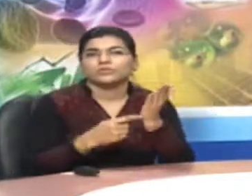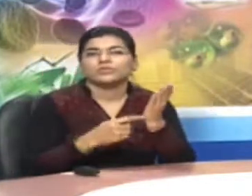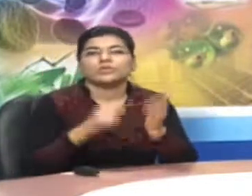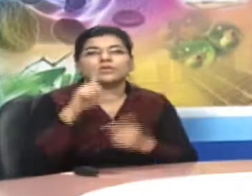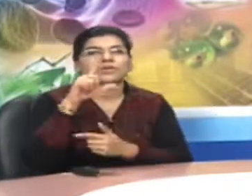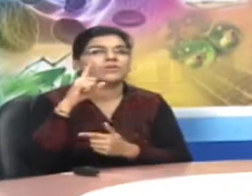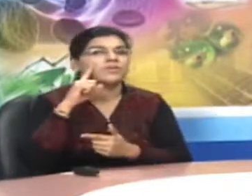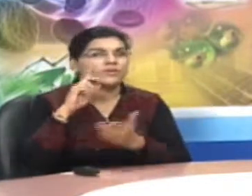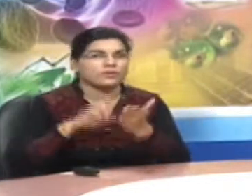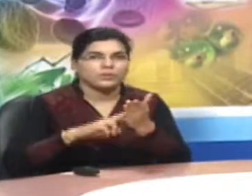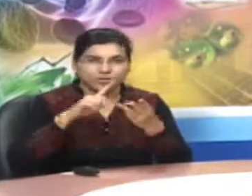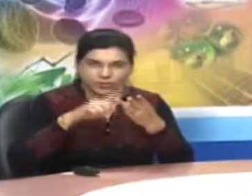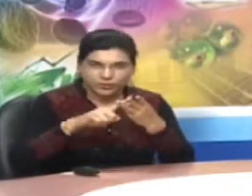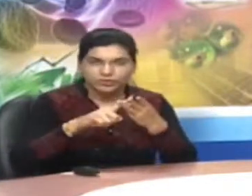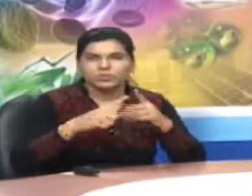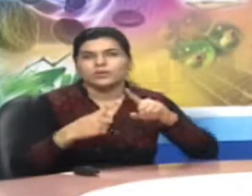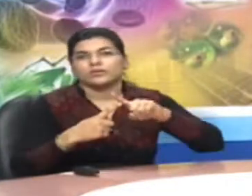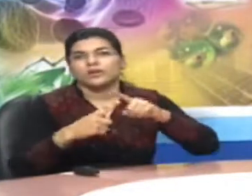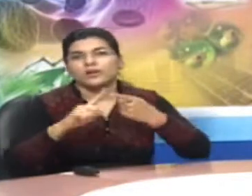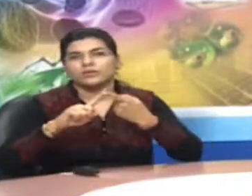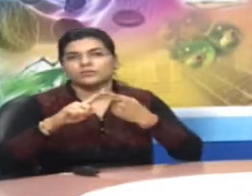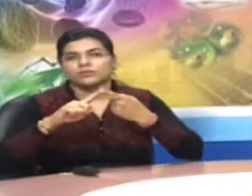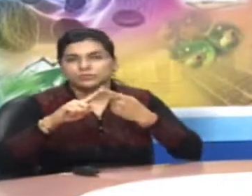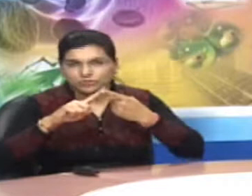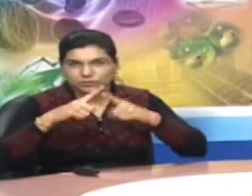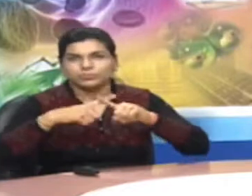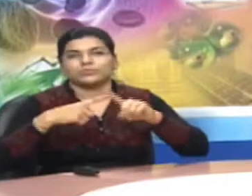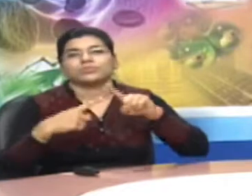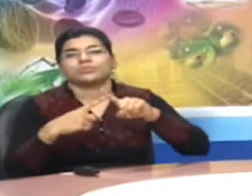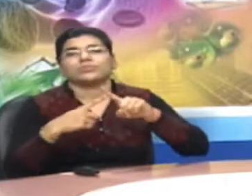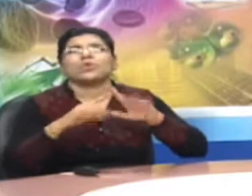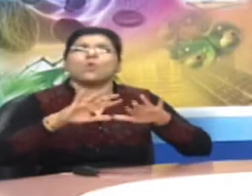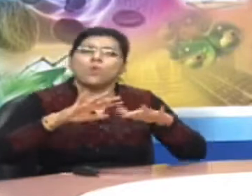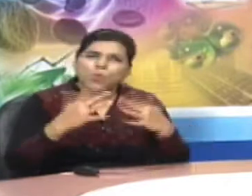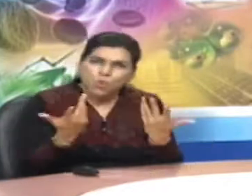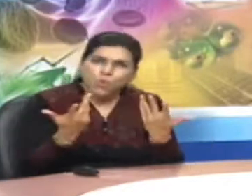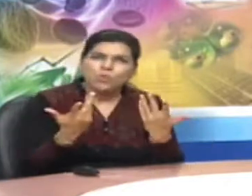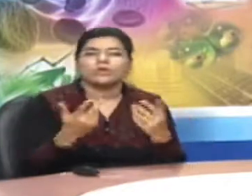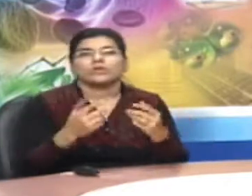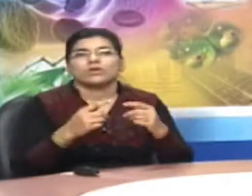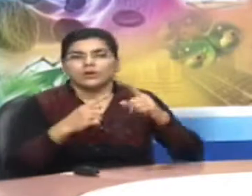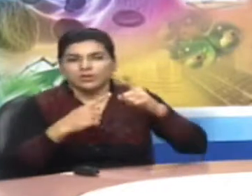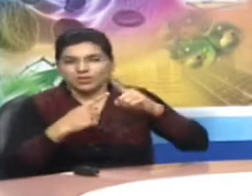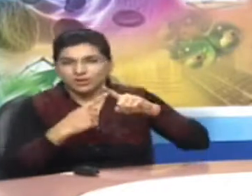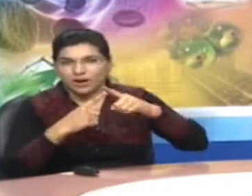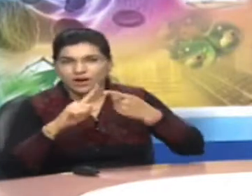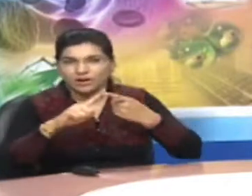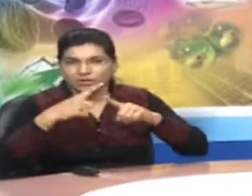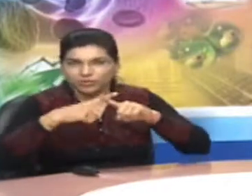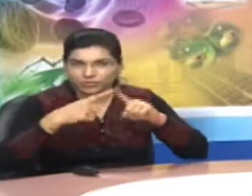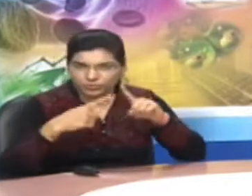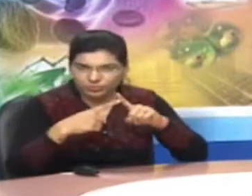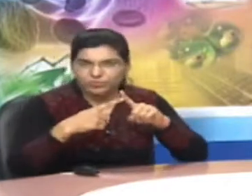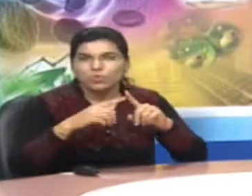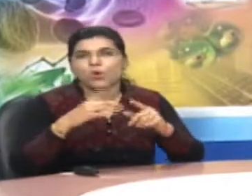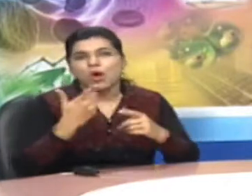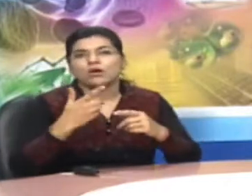outline where you can write your title and your text, that is the outline text